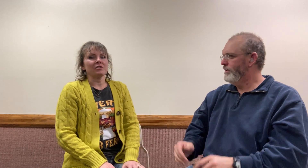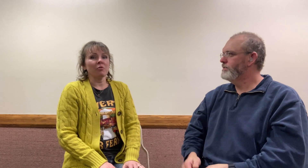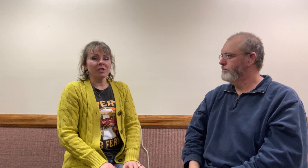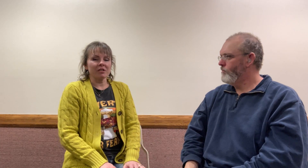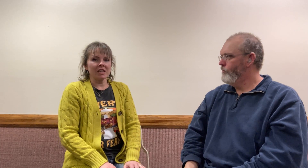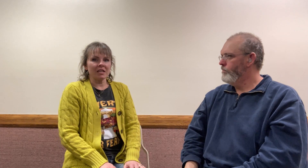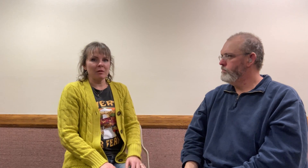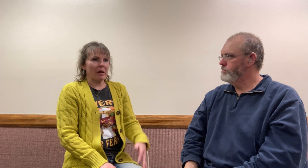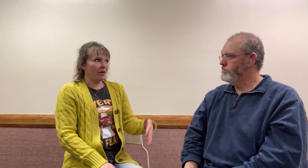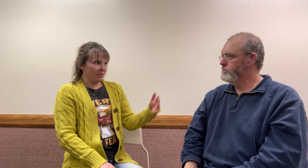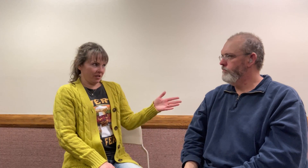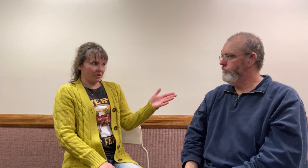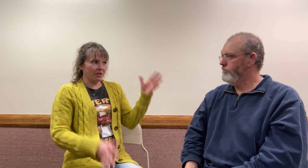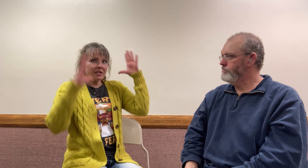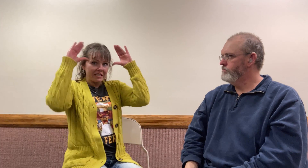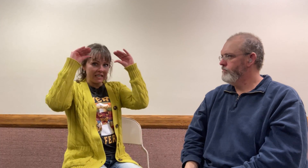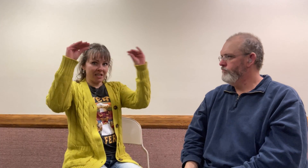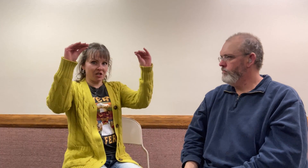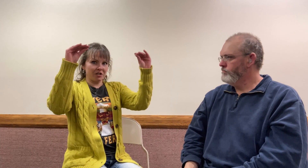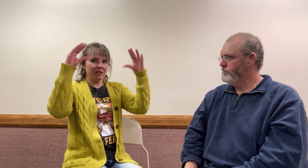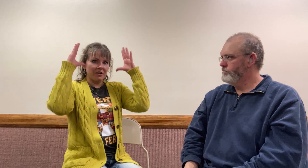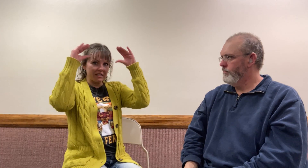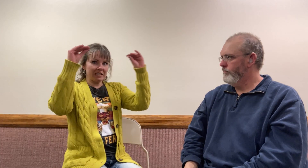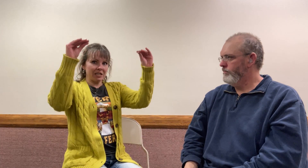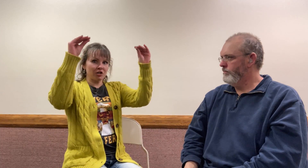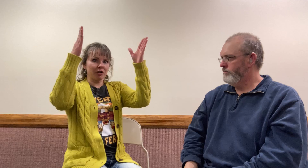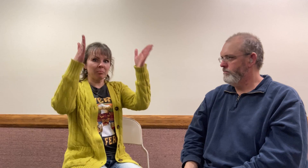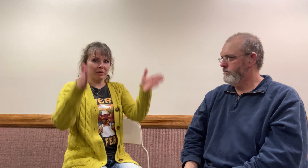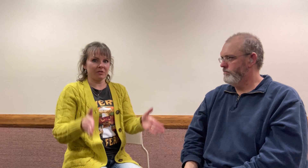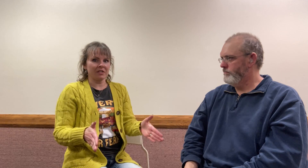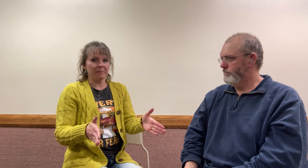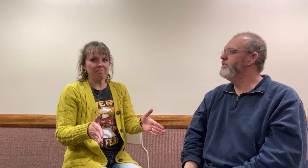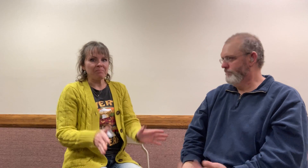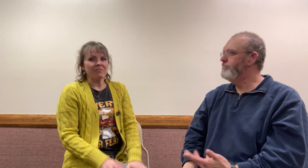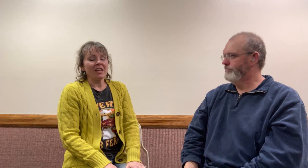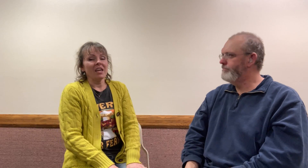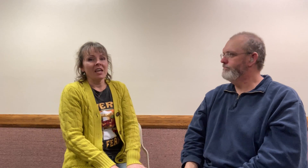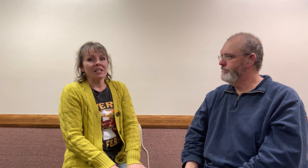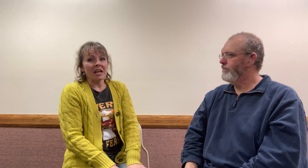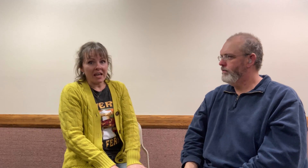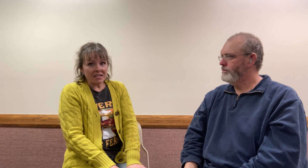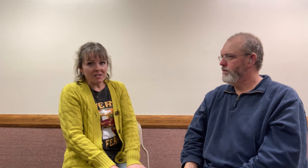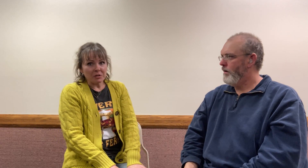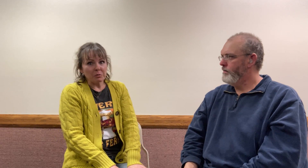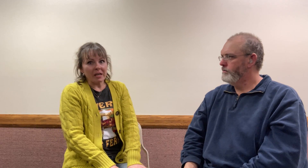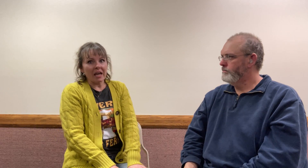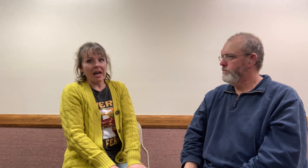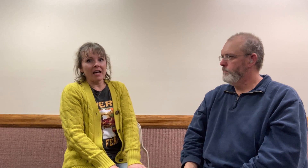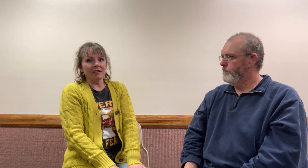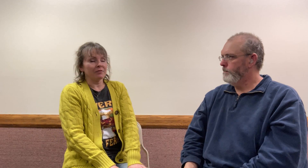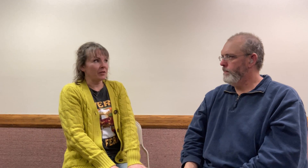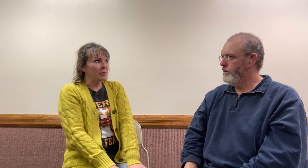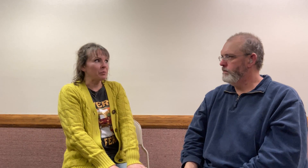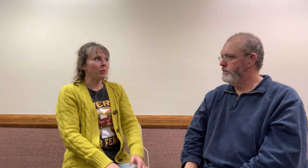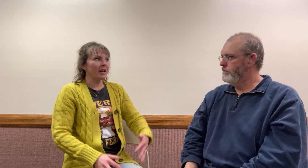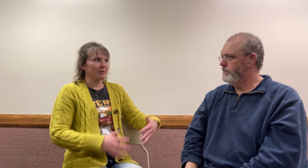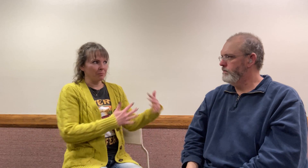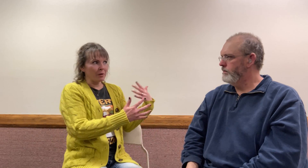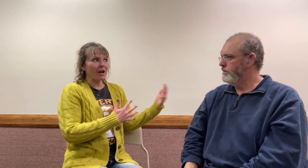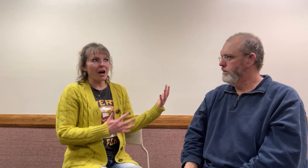when you're thinking about your teacher, they're a teacher person. Next, we have what we are,